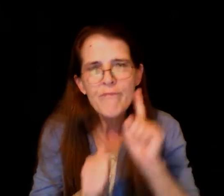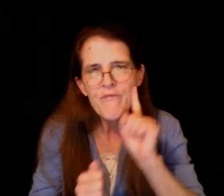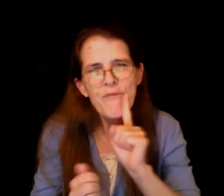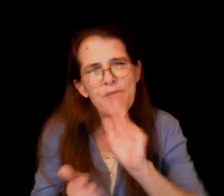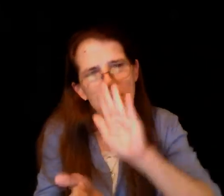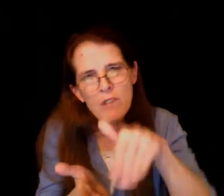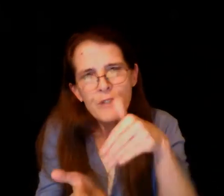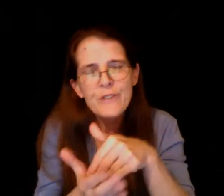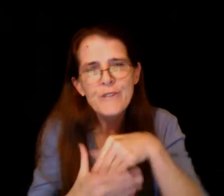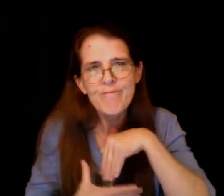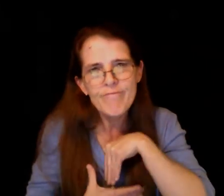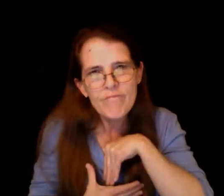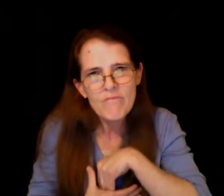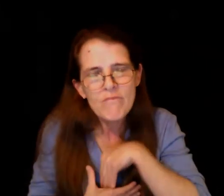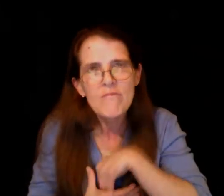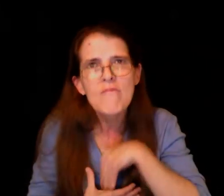I'm hungry again.